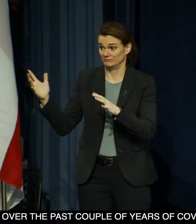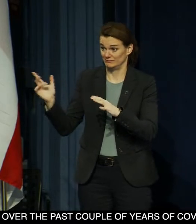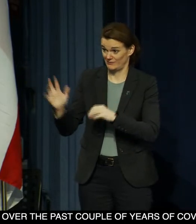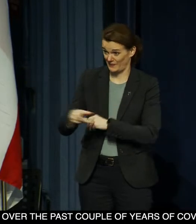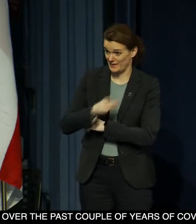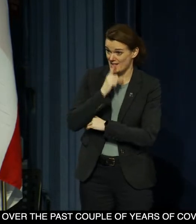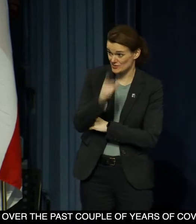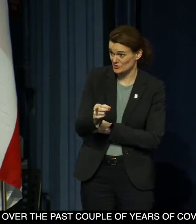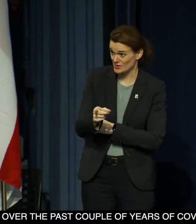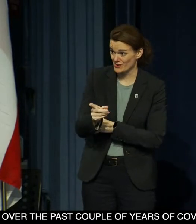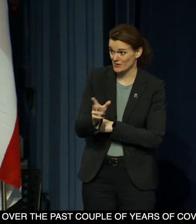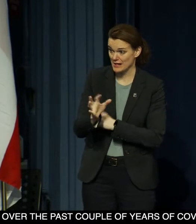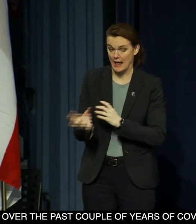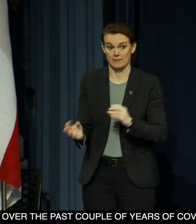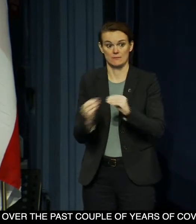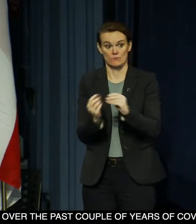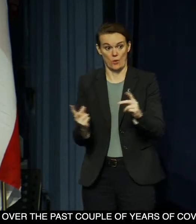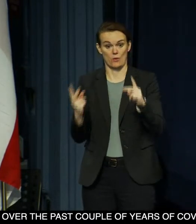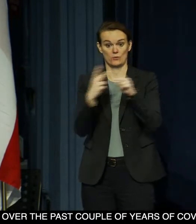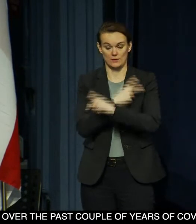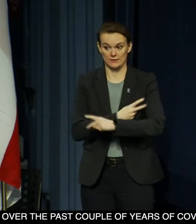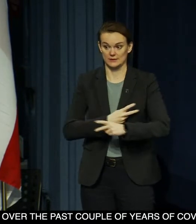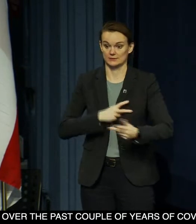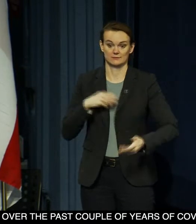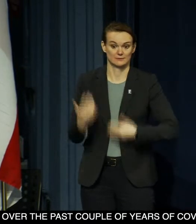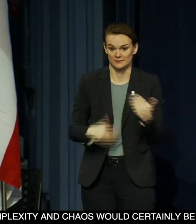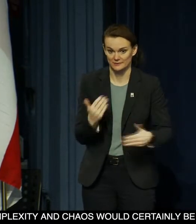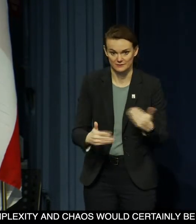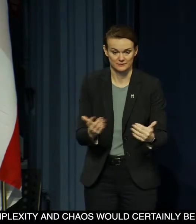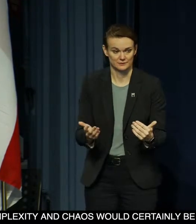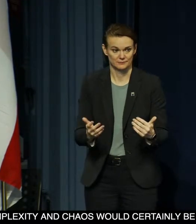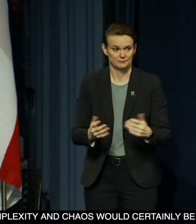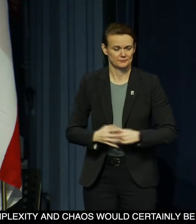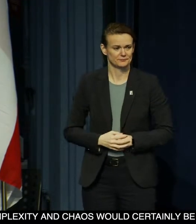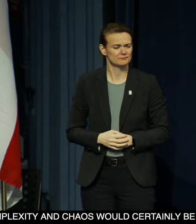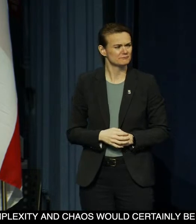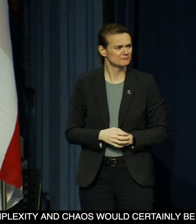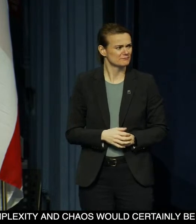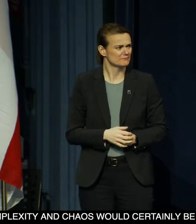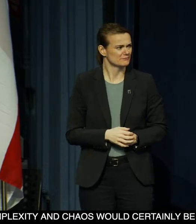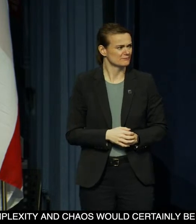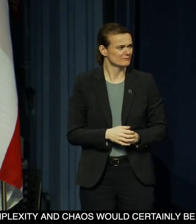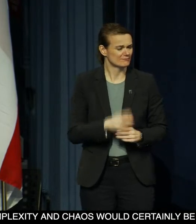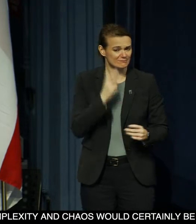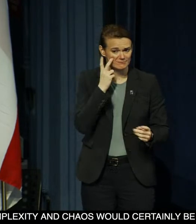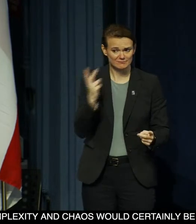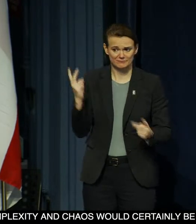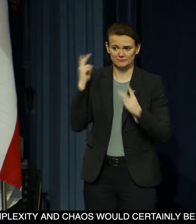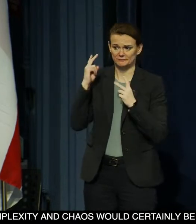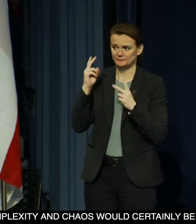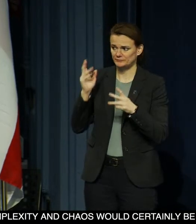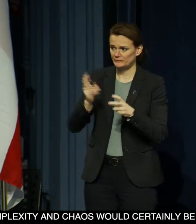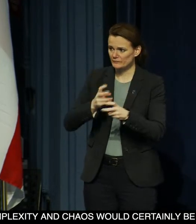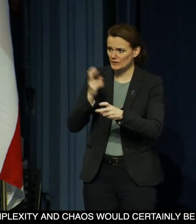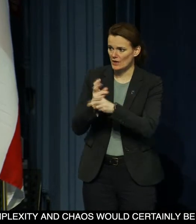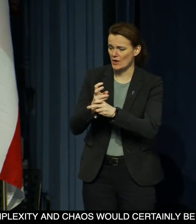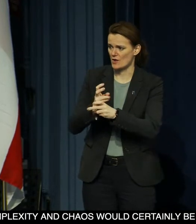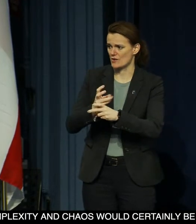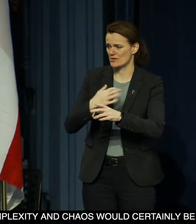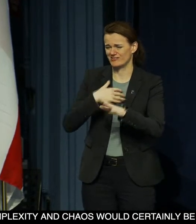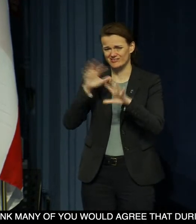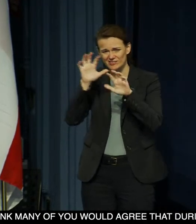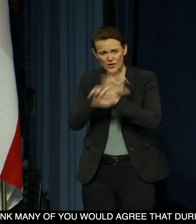be an understatement. And I think many of you would agree that during some of the darkest moments over the past couple of years, it was hard to find hope